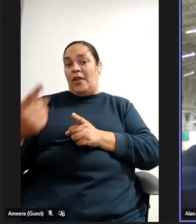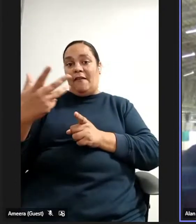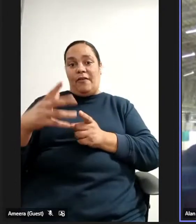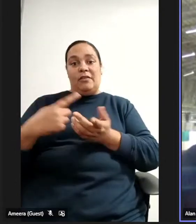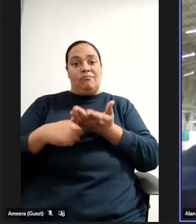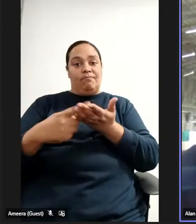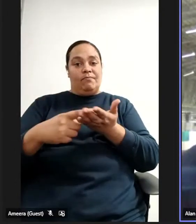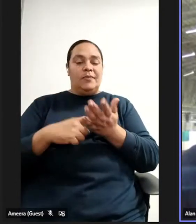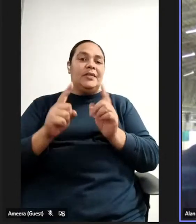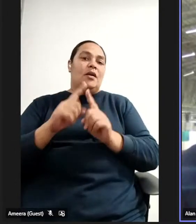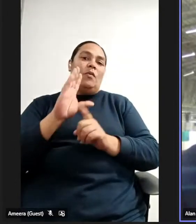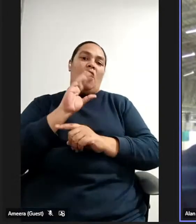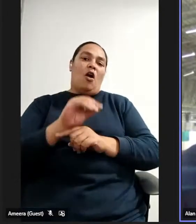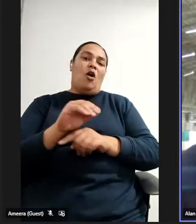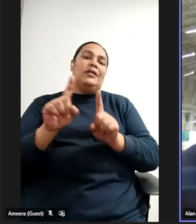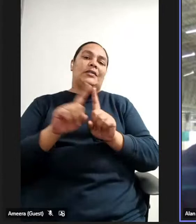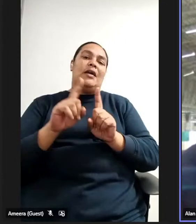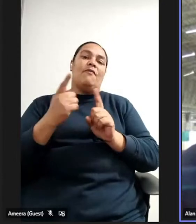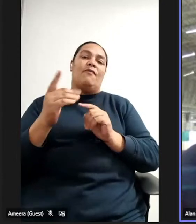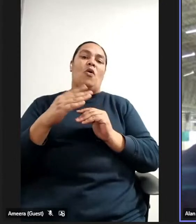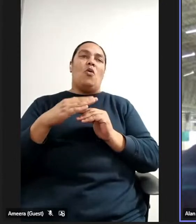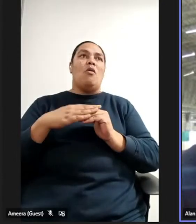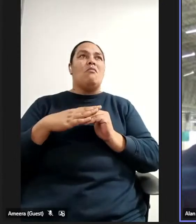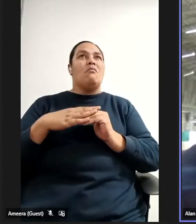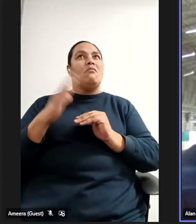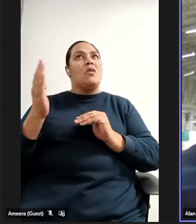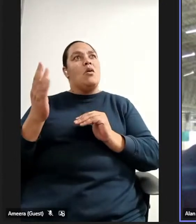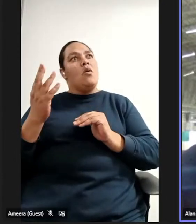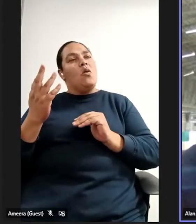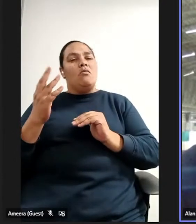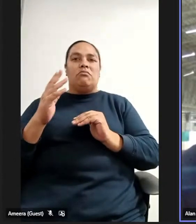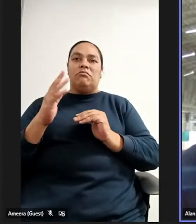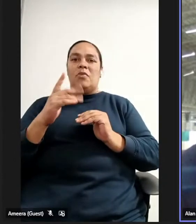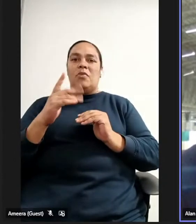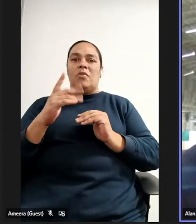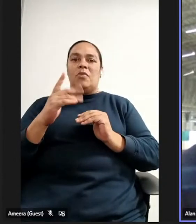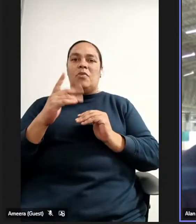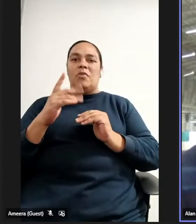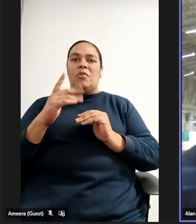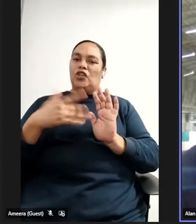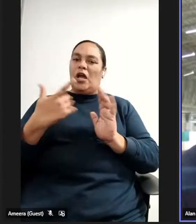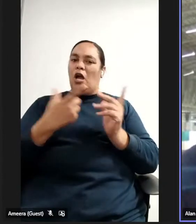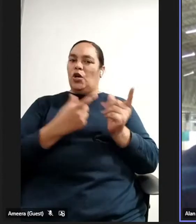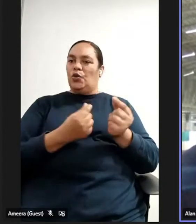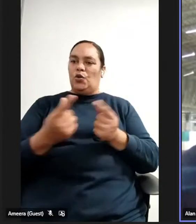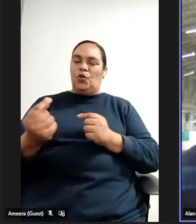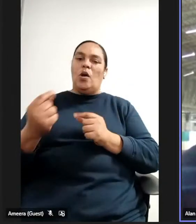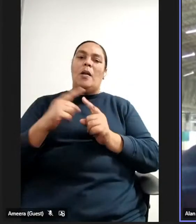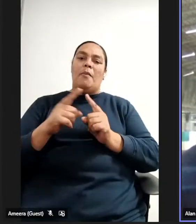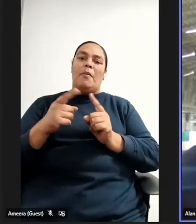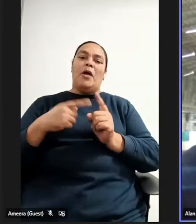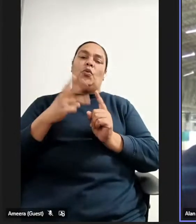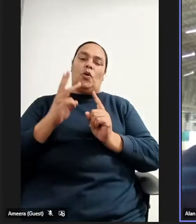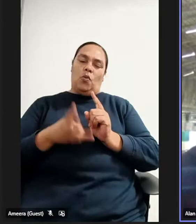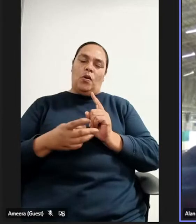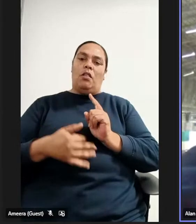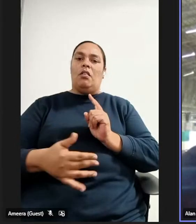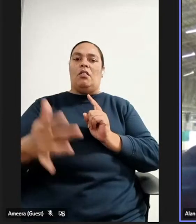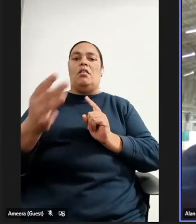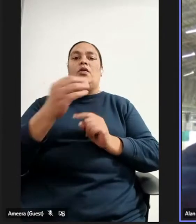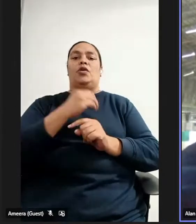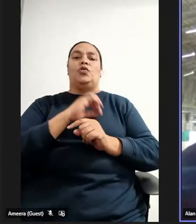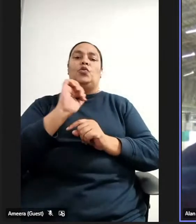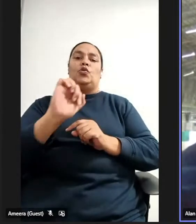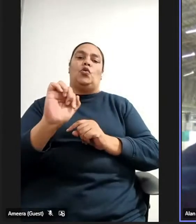even sort of more refined one-pages on how to deal with it. And we will come to the citizens in the